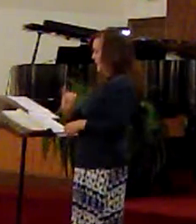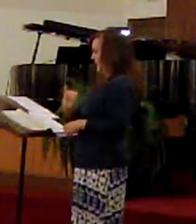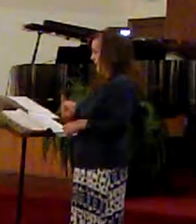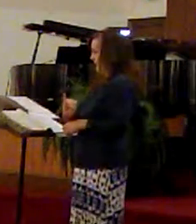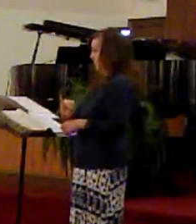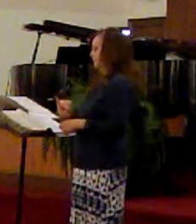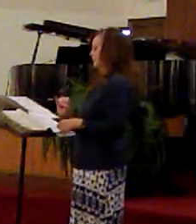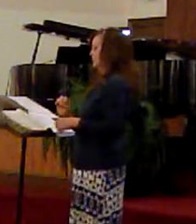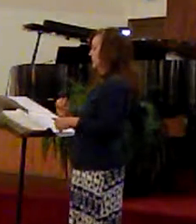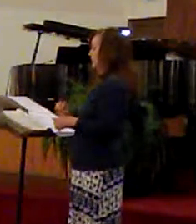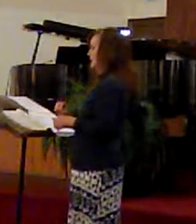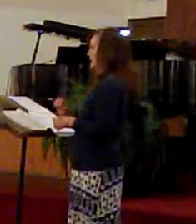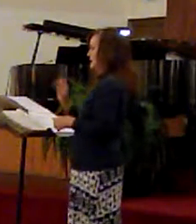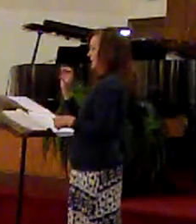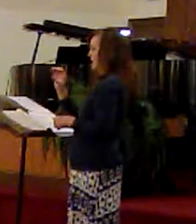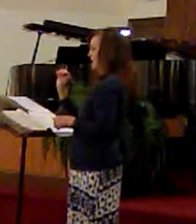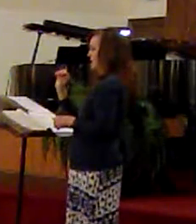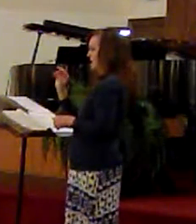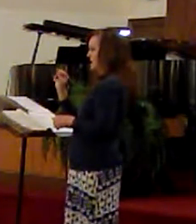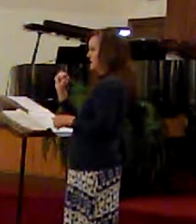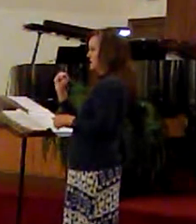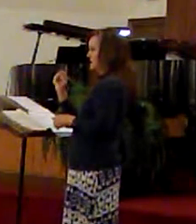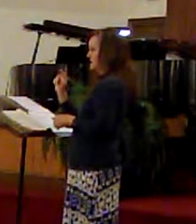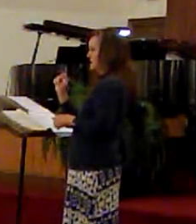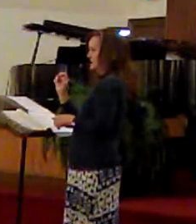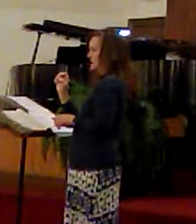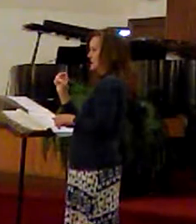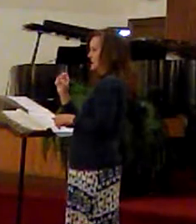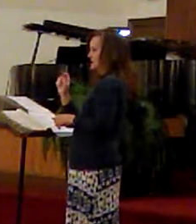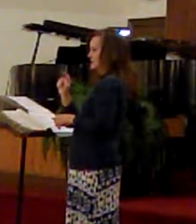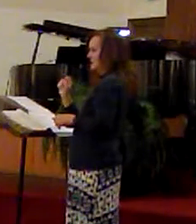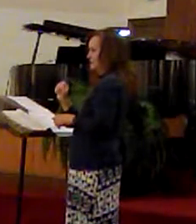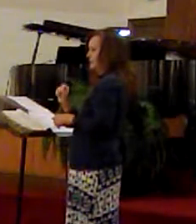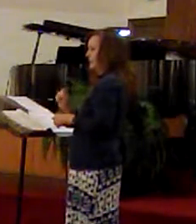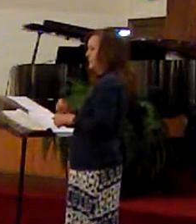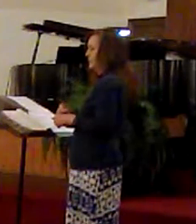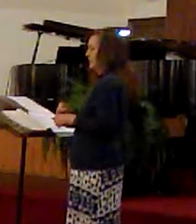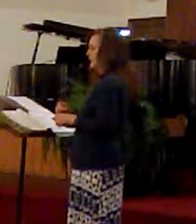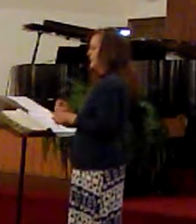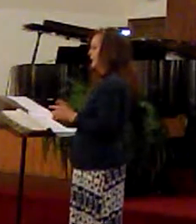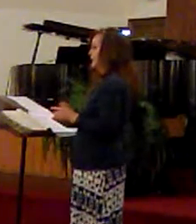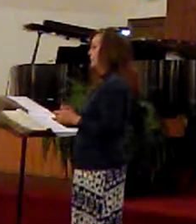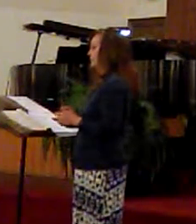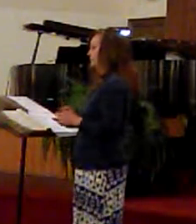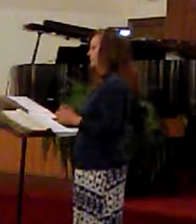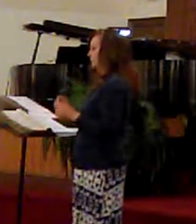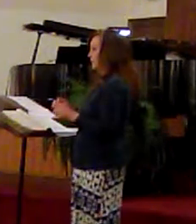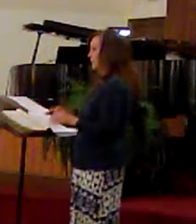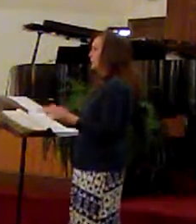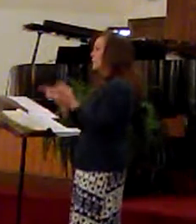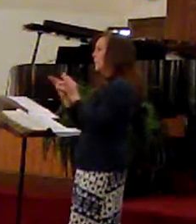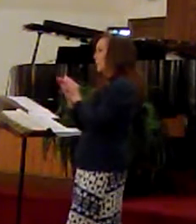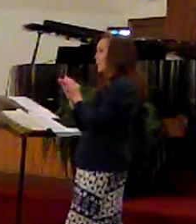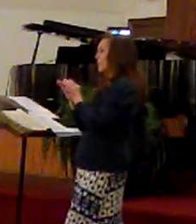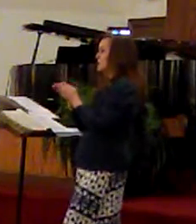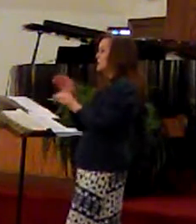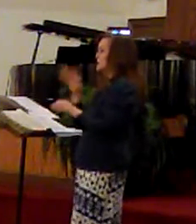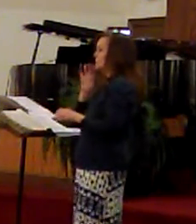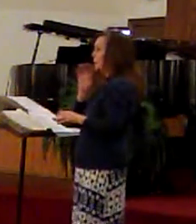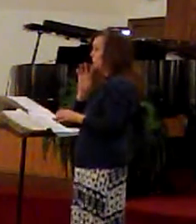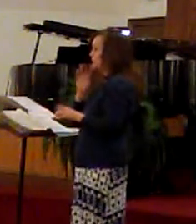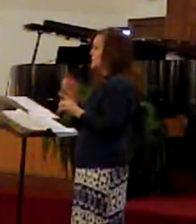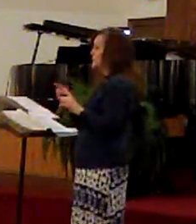is the context? It is important to know who is being spoken to and what events are happening and